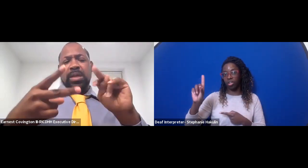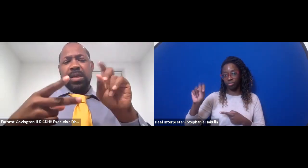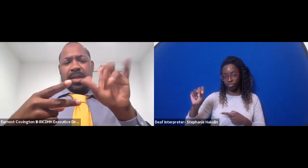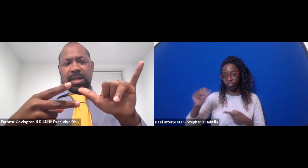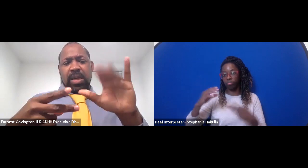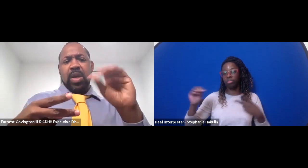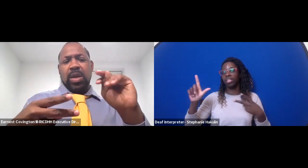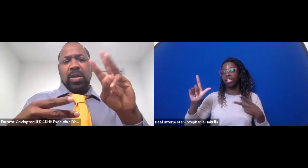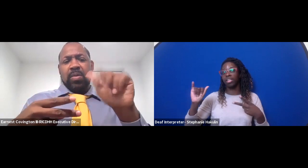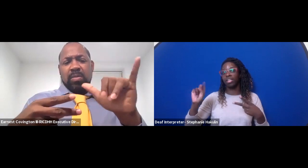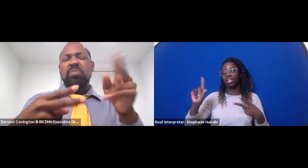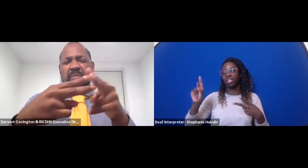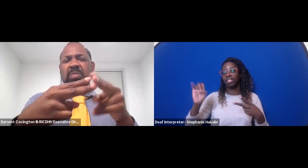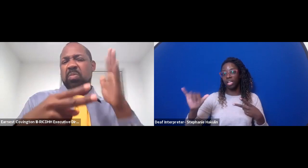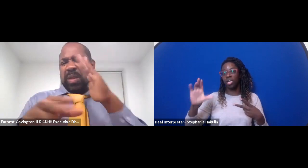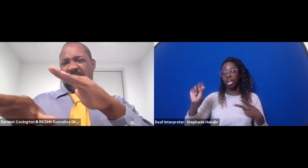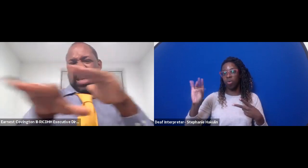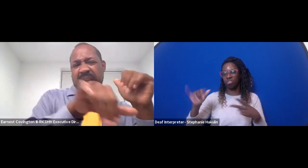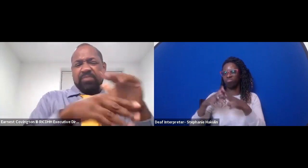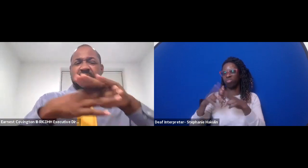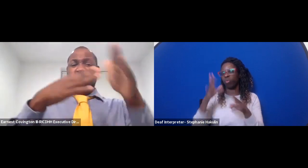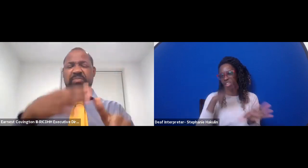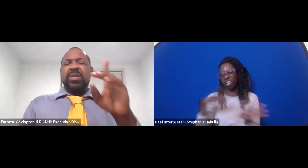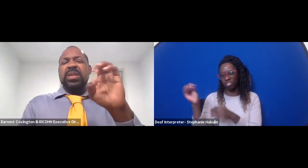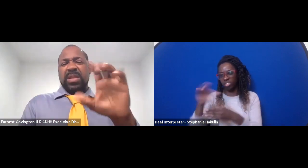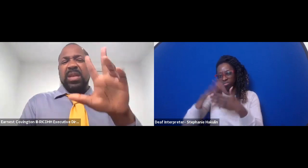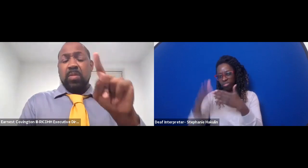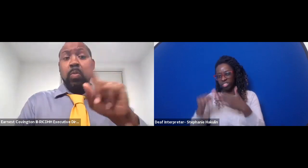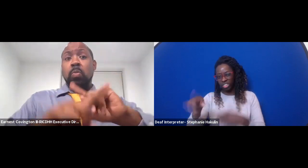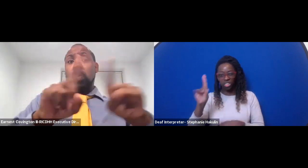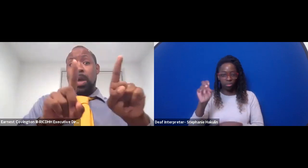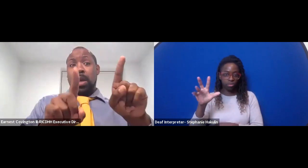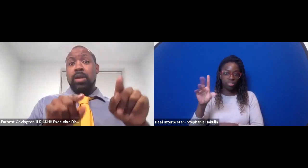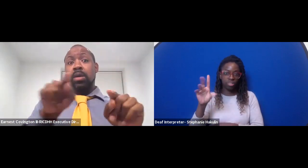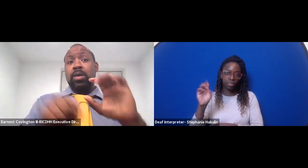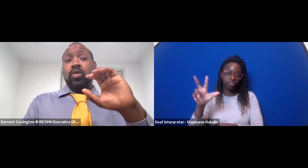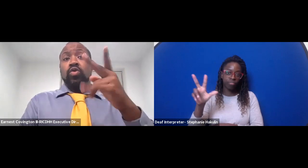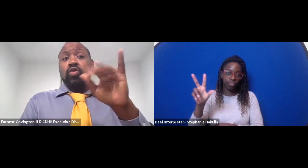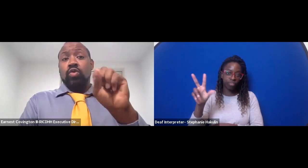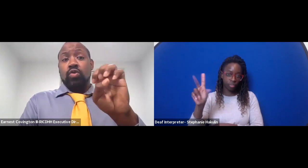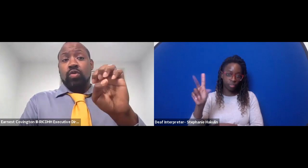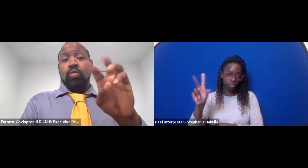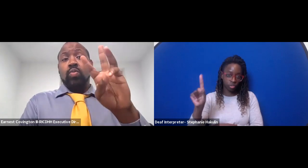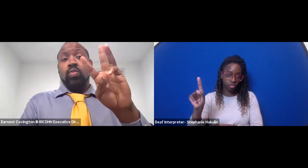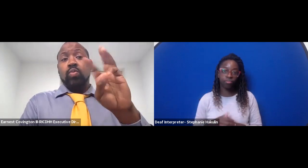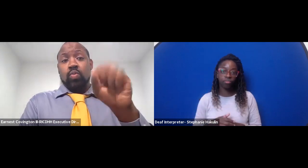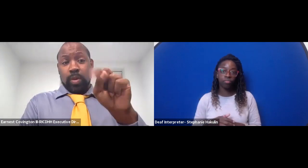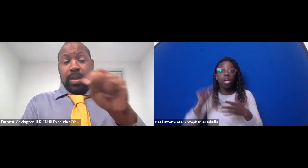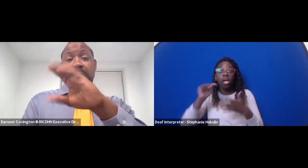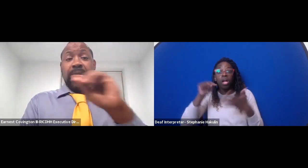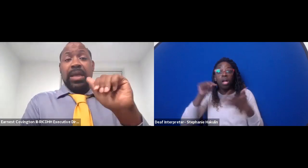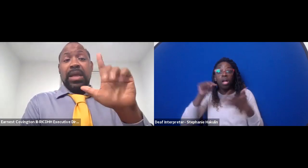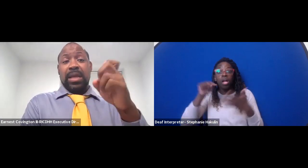Darden and Lindsay Conway will have to leave that program at the end of December. But